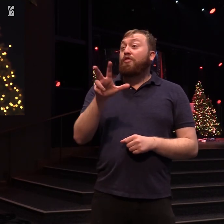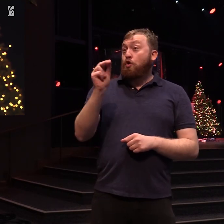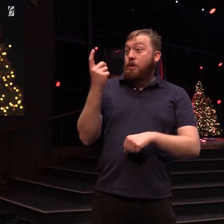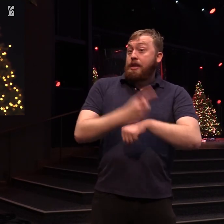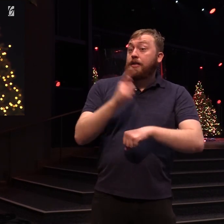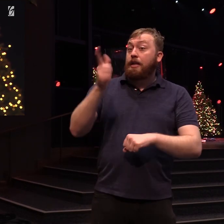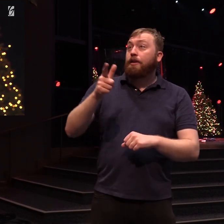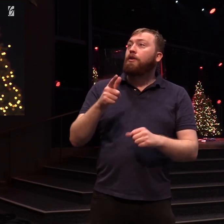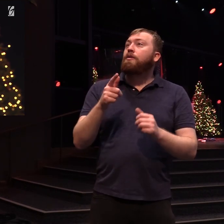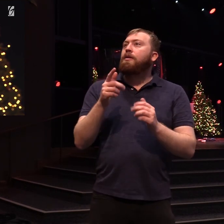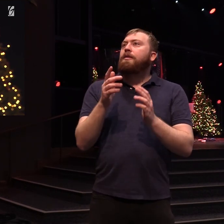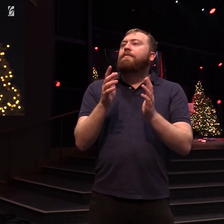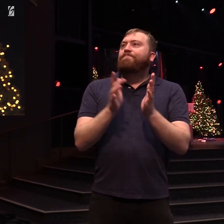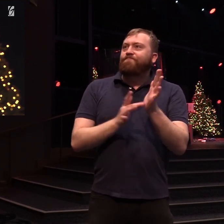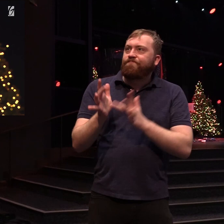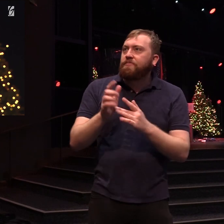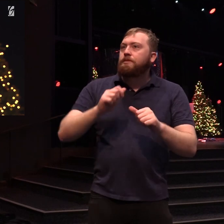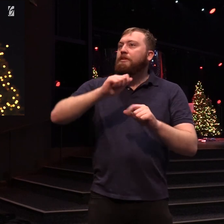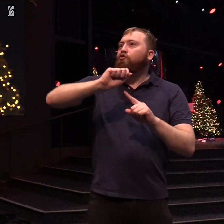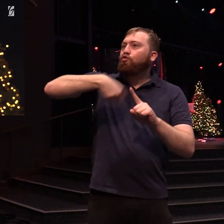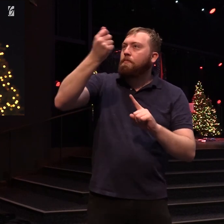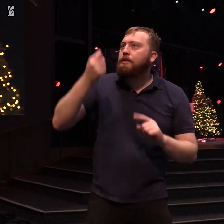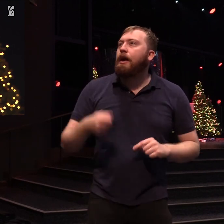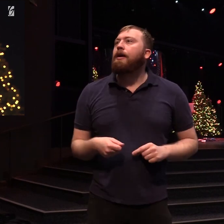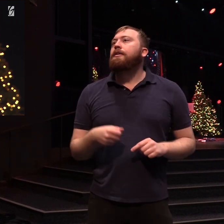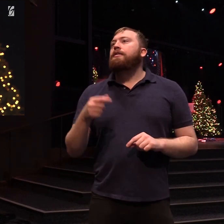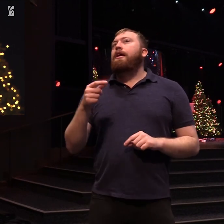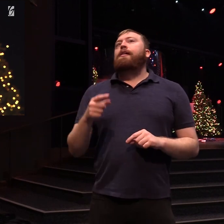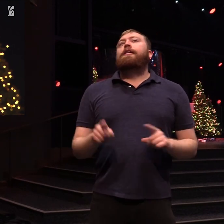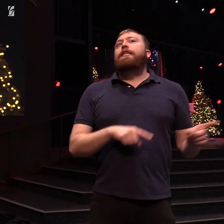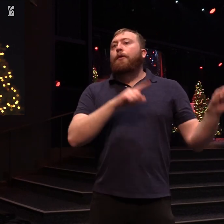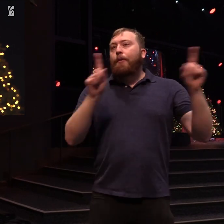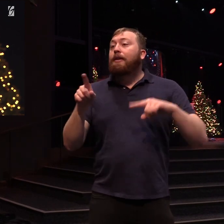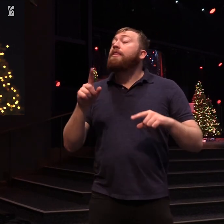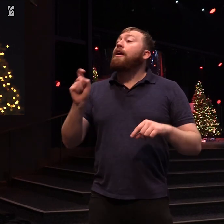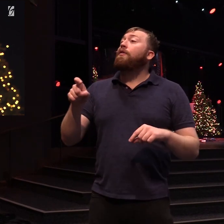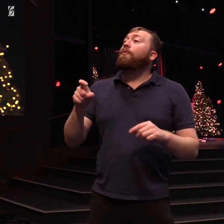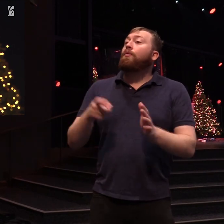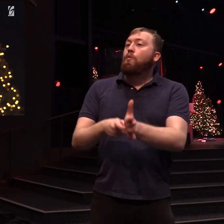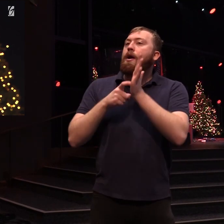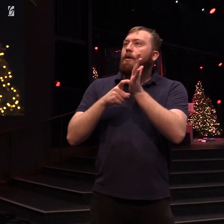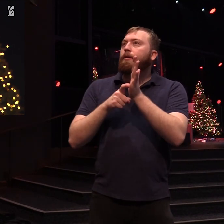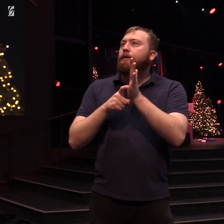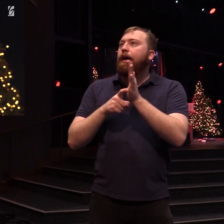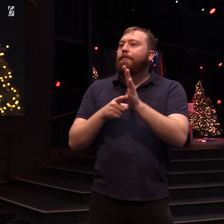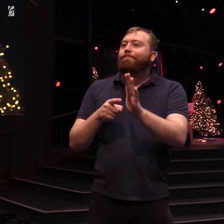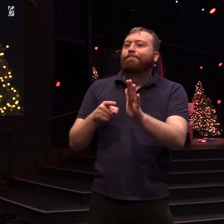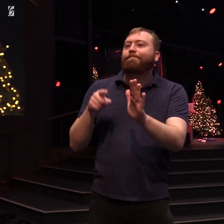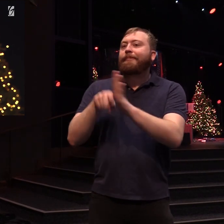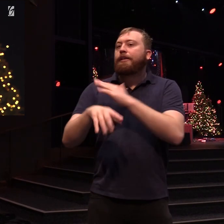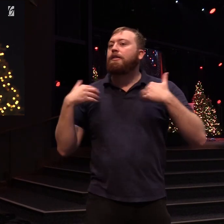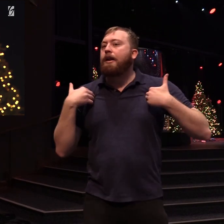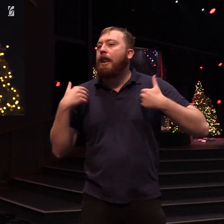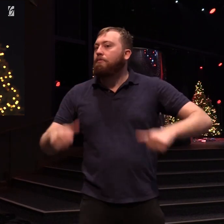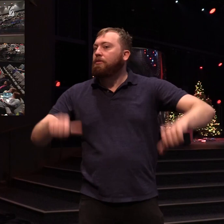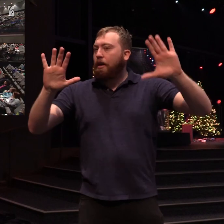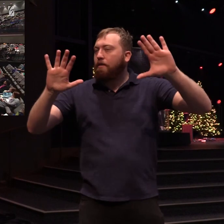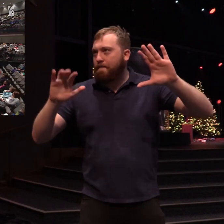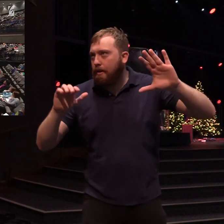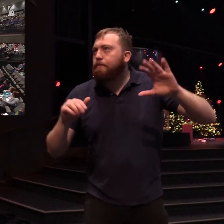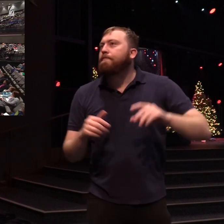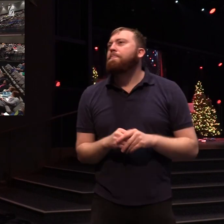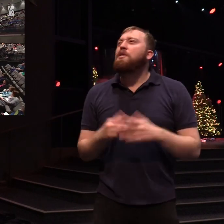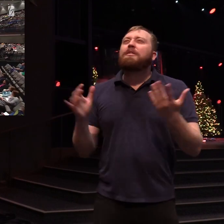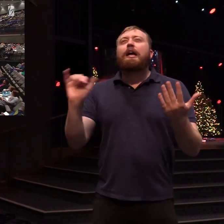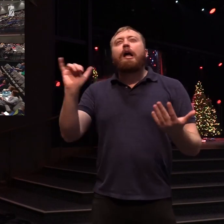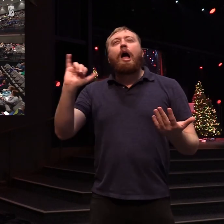a sacrifice would be made. In this case, the sacrifice was made in Jerusalem, in the temple. It was a baby